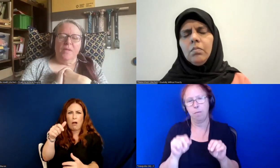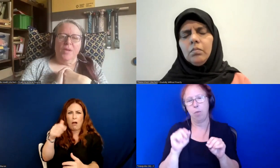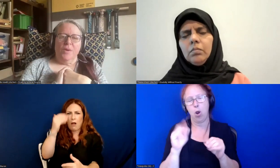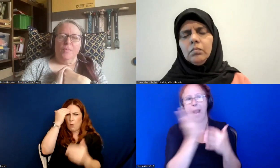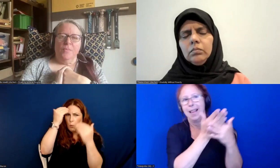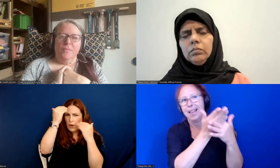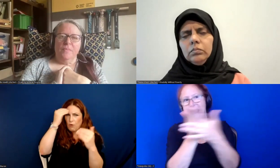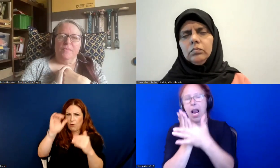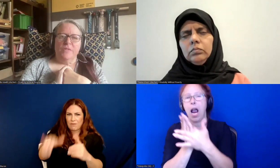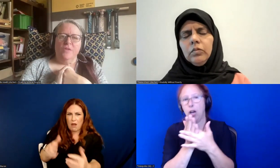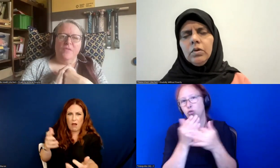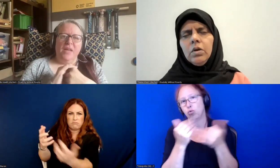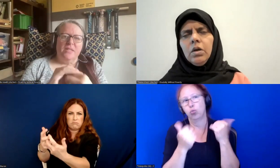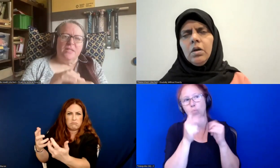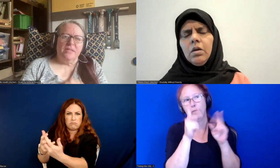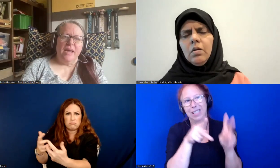So,